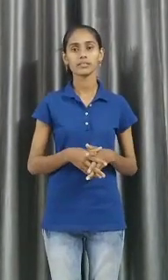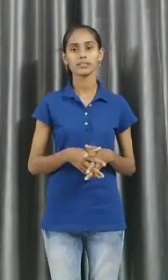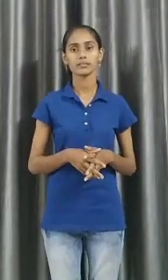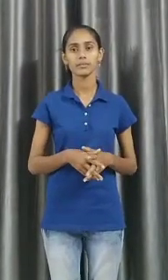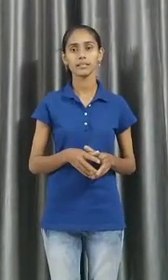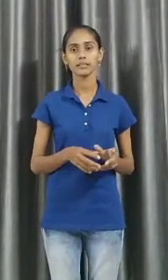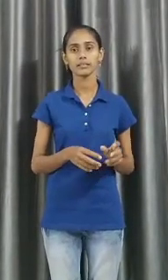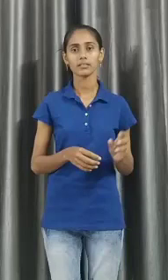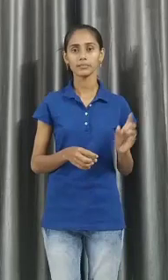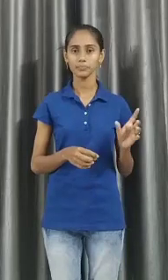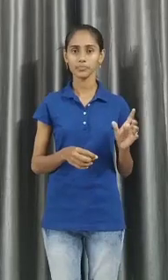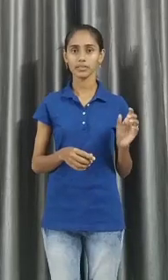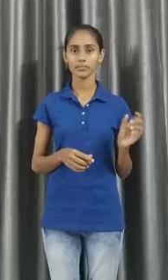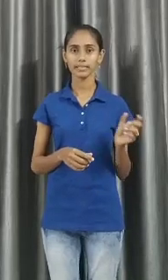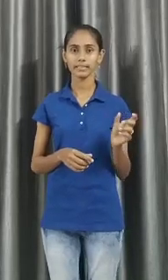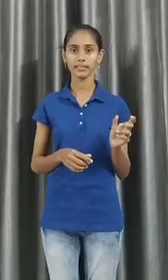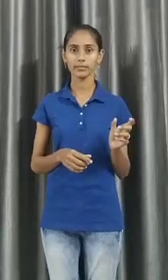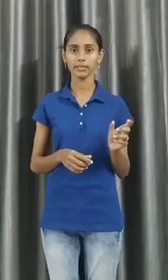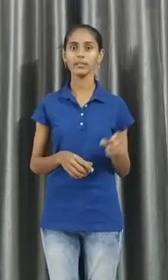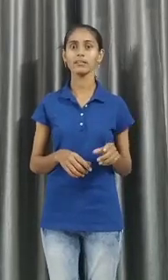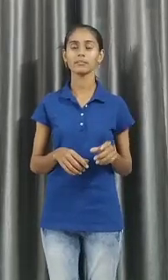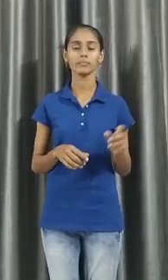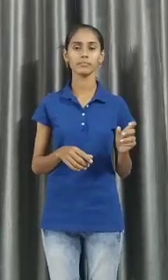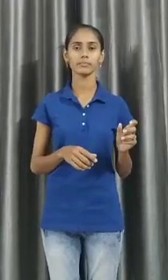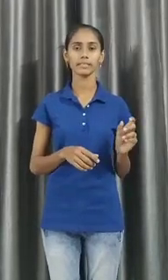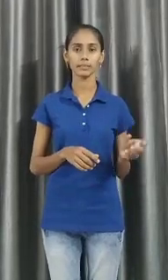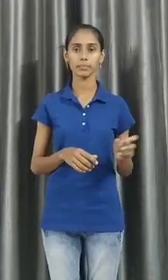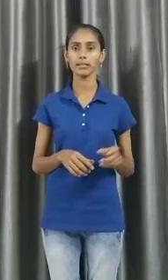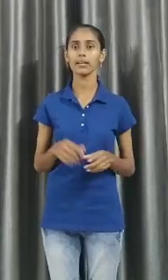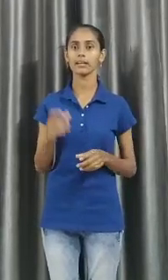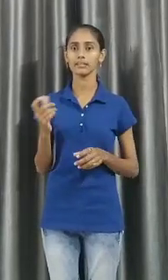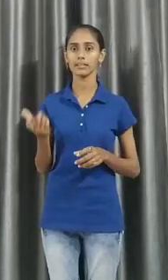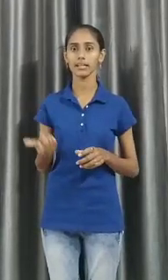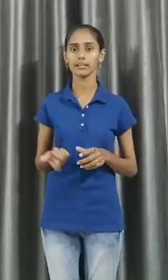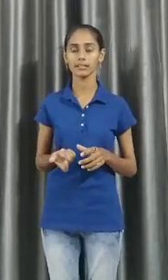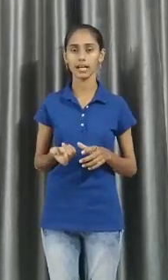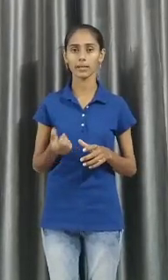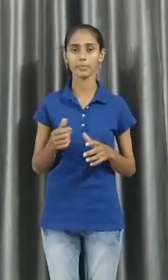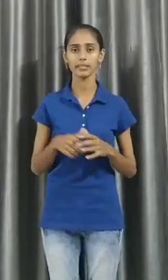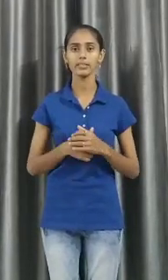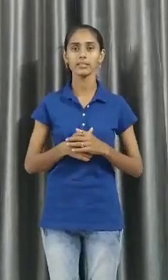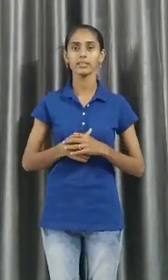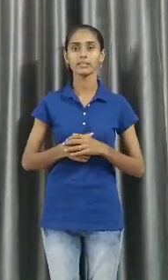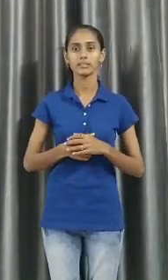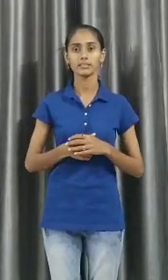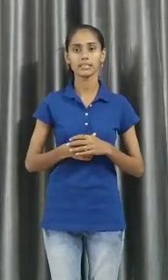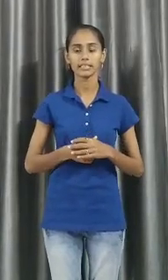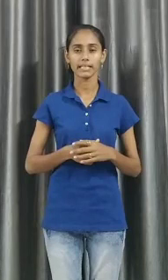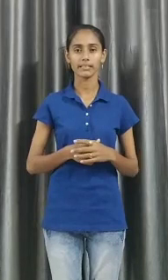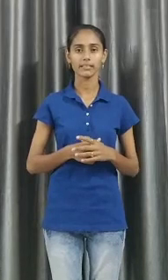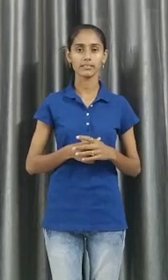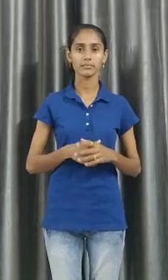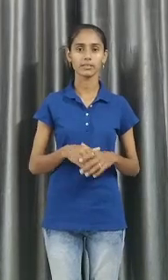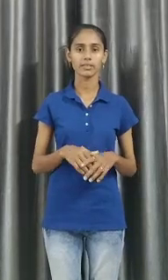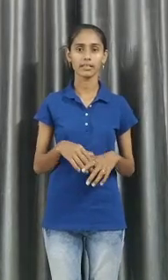using the multi-level, multiple, and the hybrid inheritance we